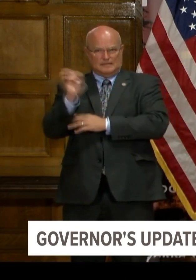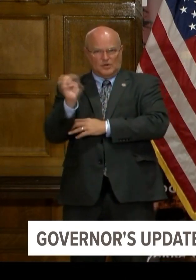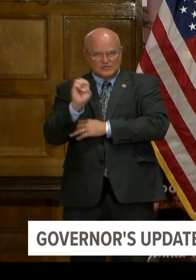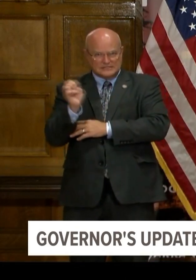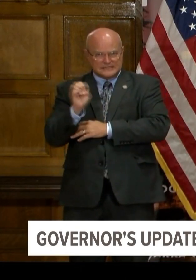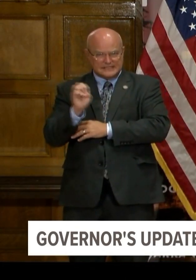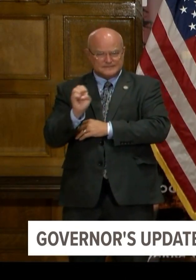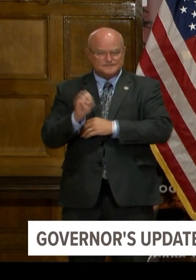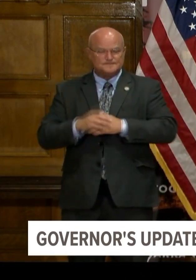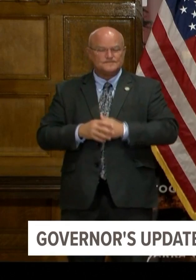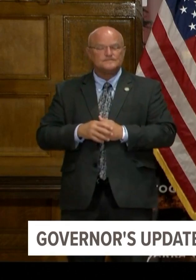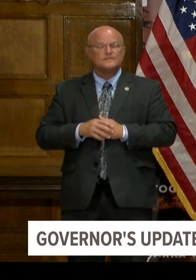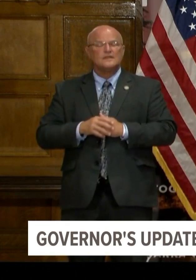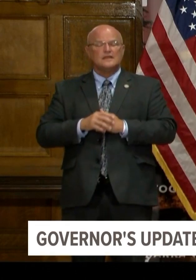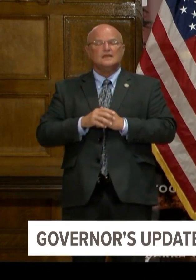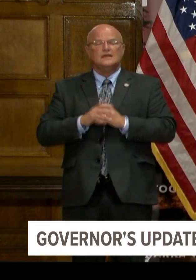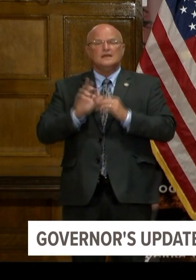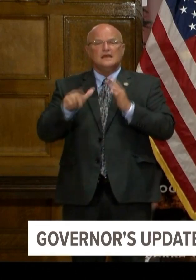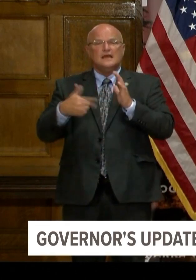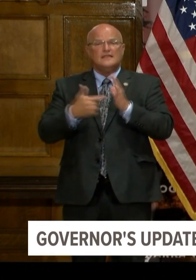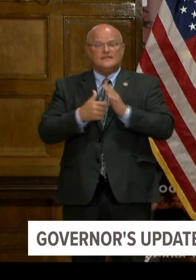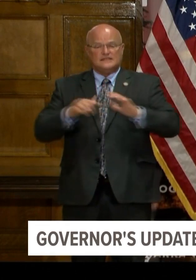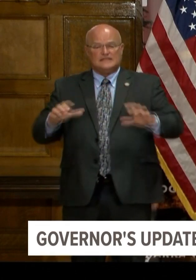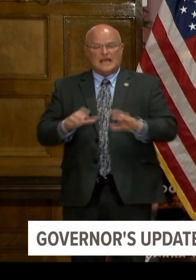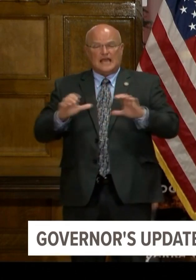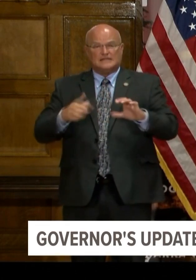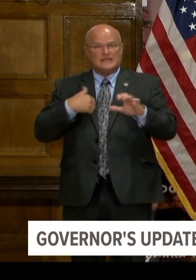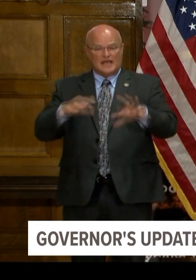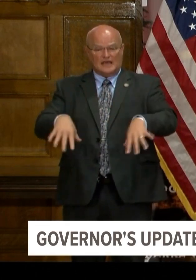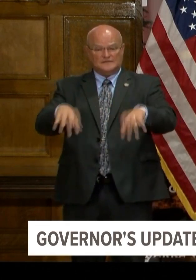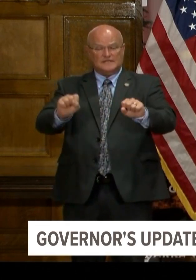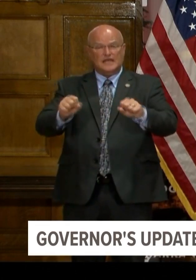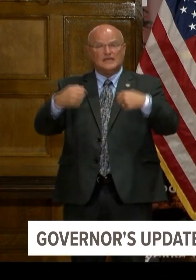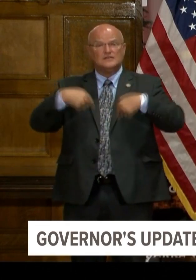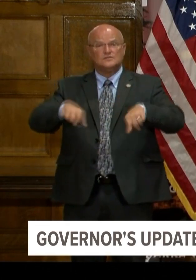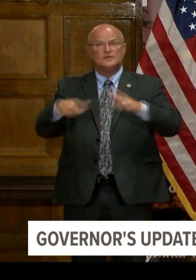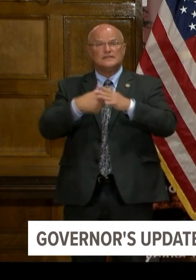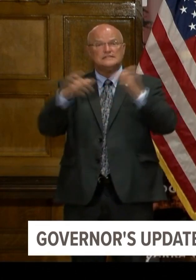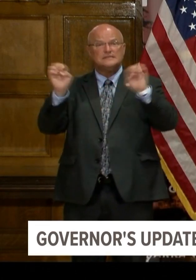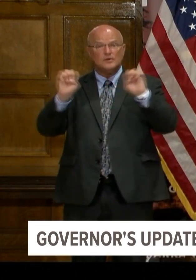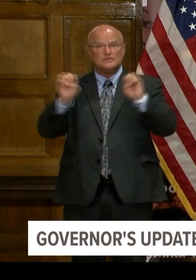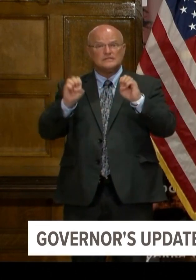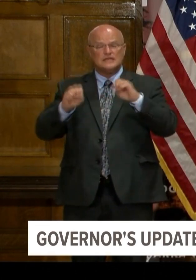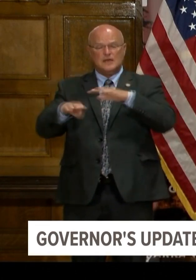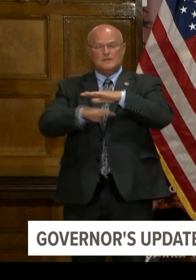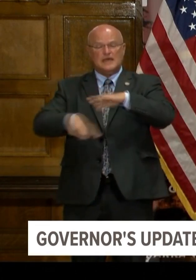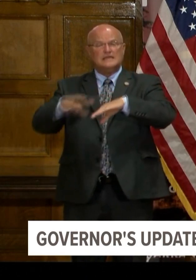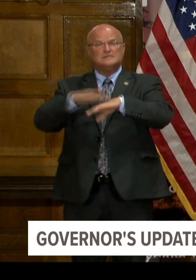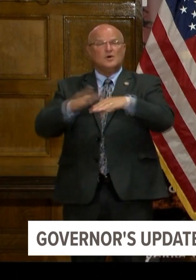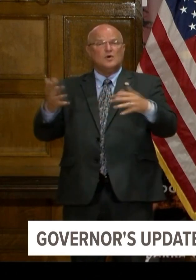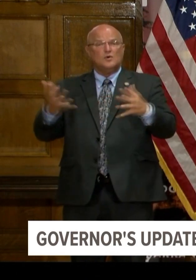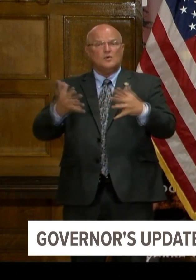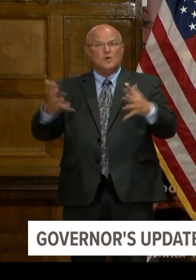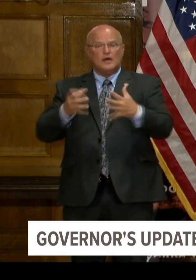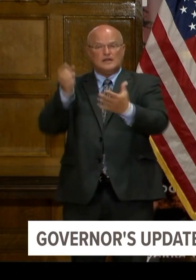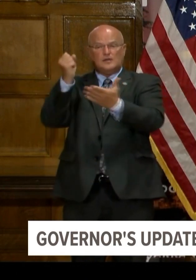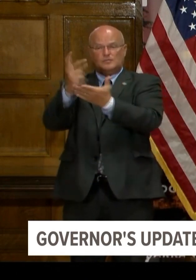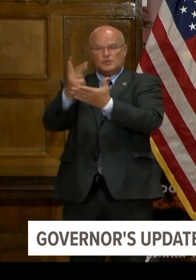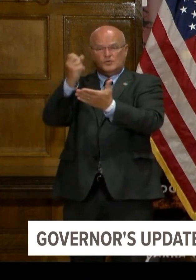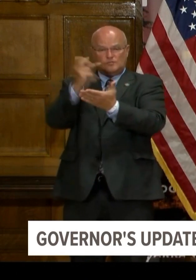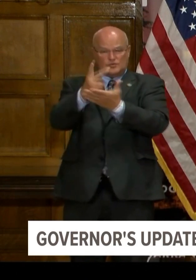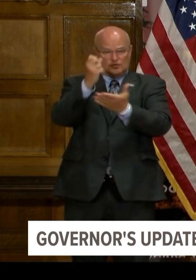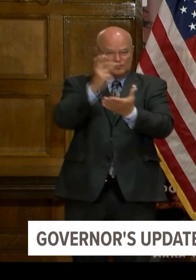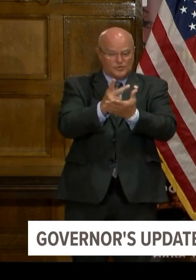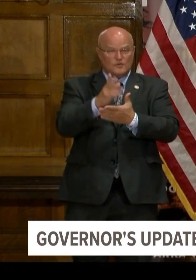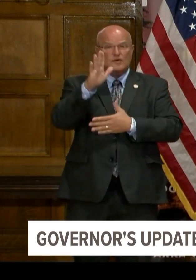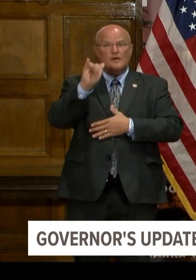And this actions that I have taken during the emergency is based upon what has been approved by the